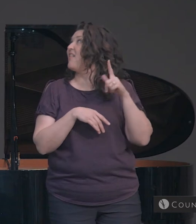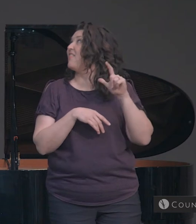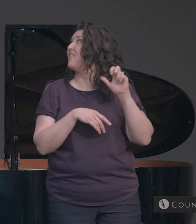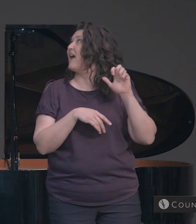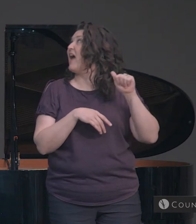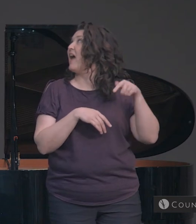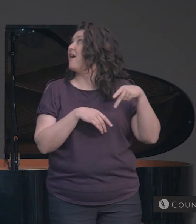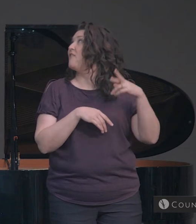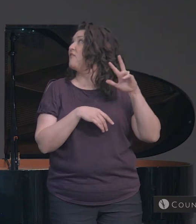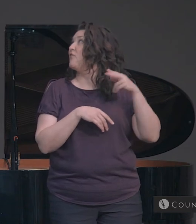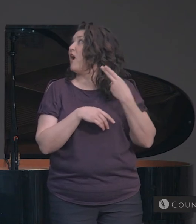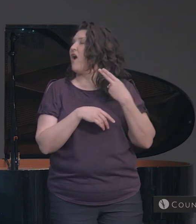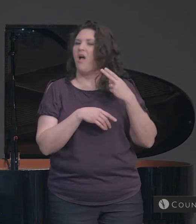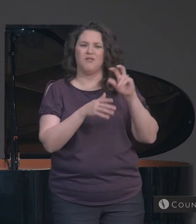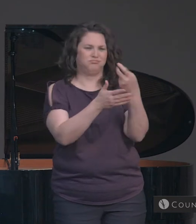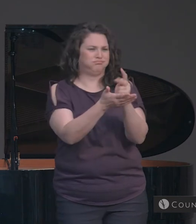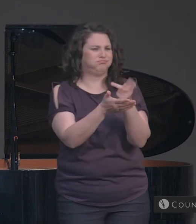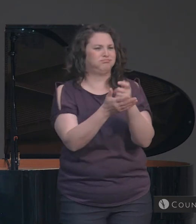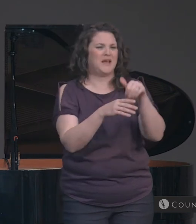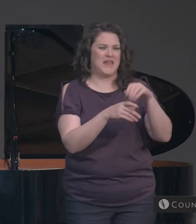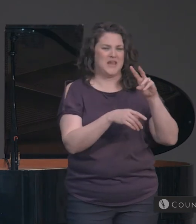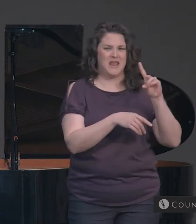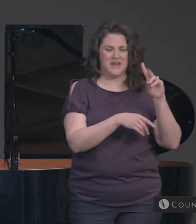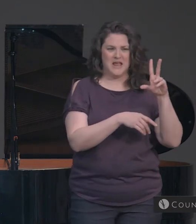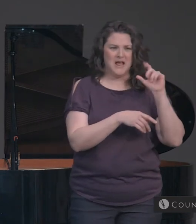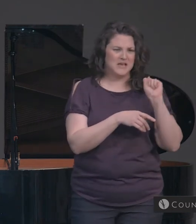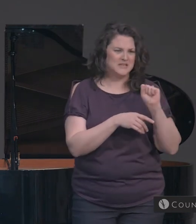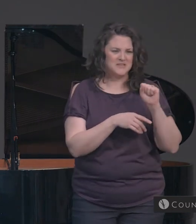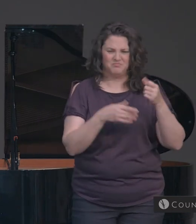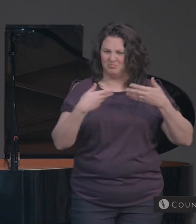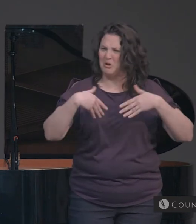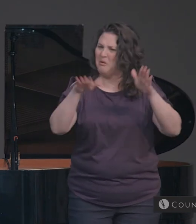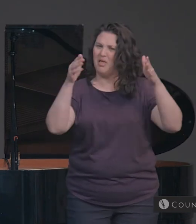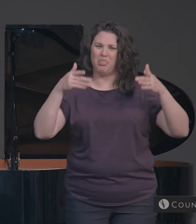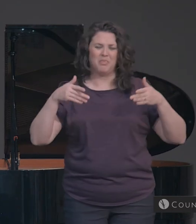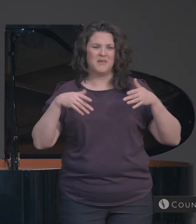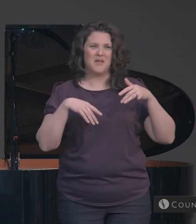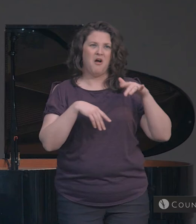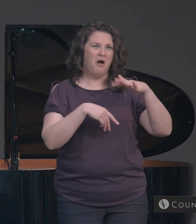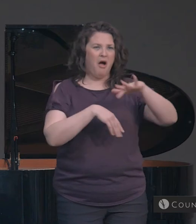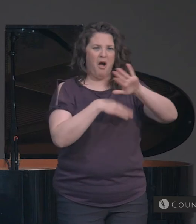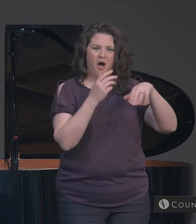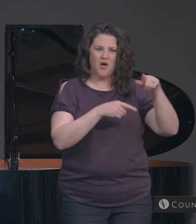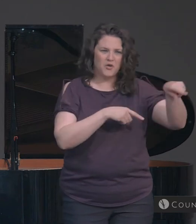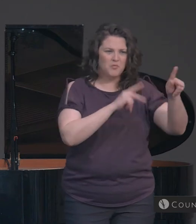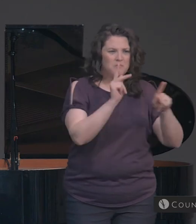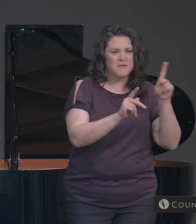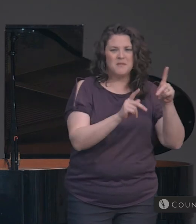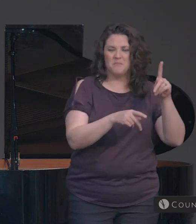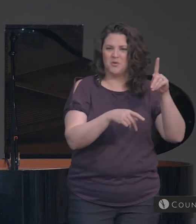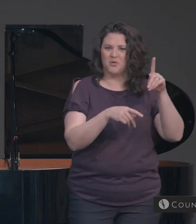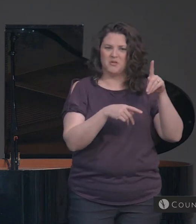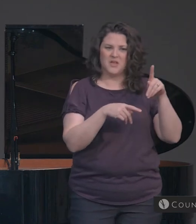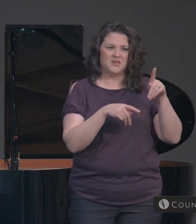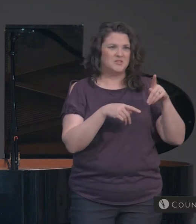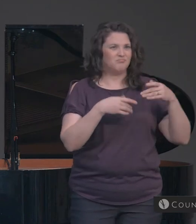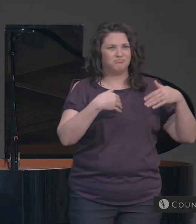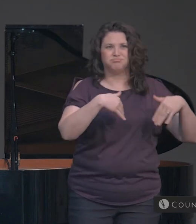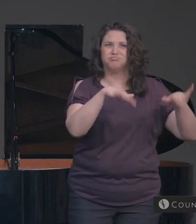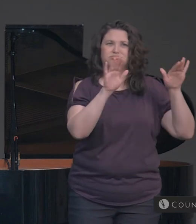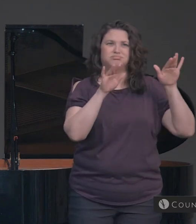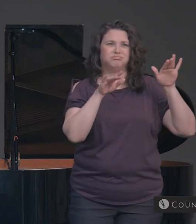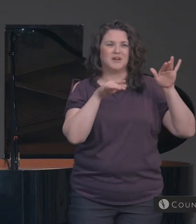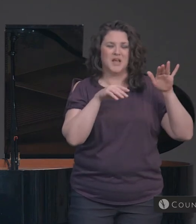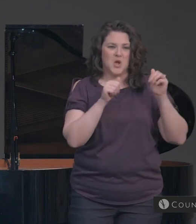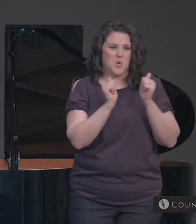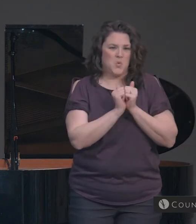in the dust. Pass on your way, inhabitants of Shafir, in nakedness and shame.